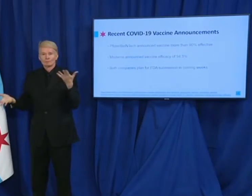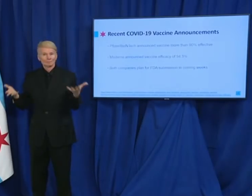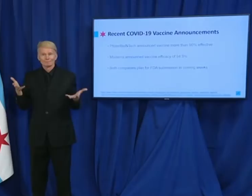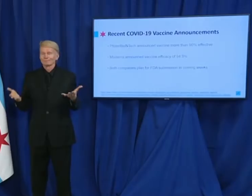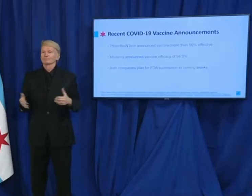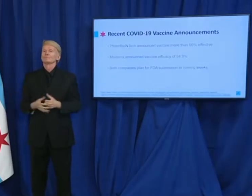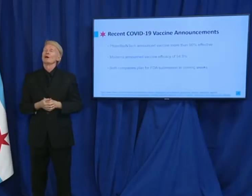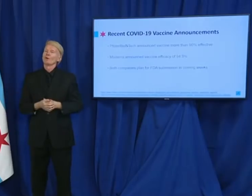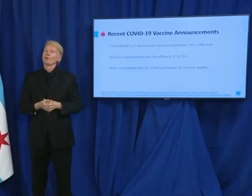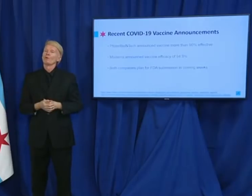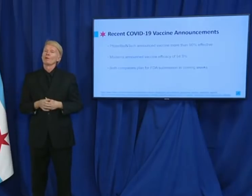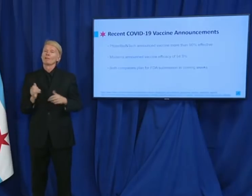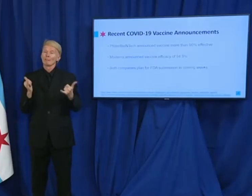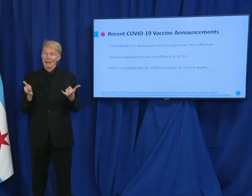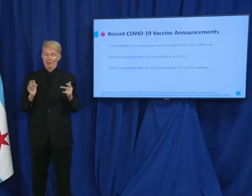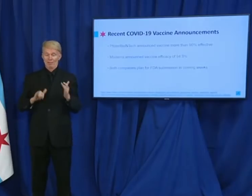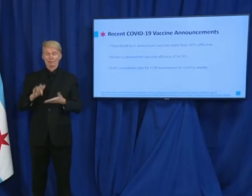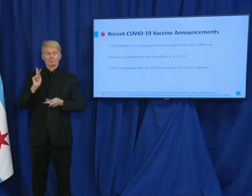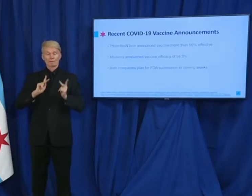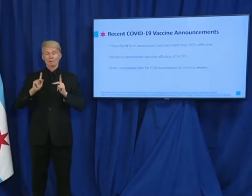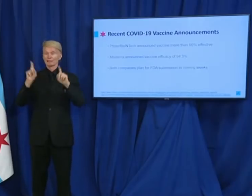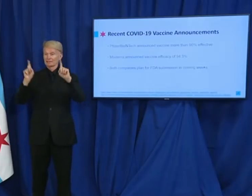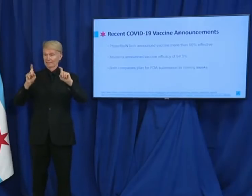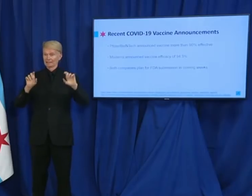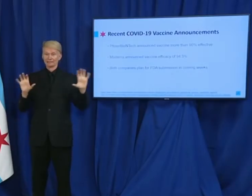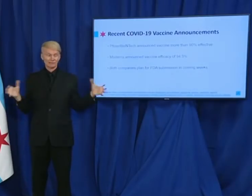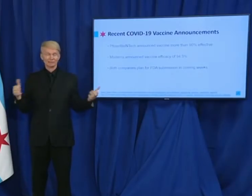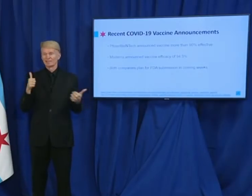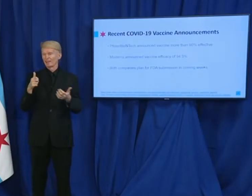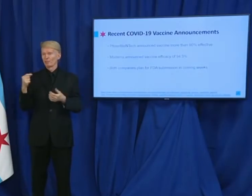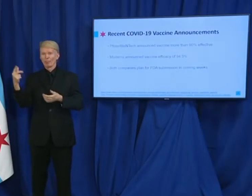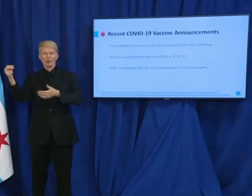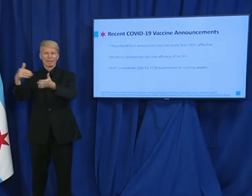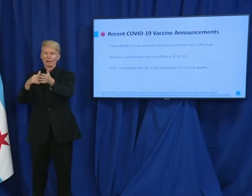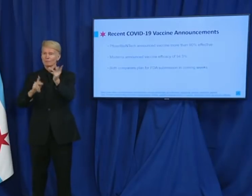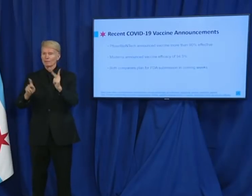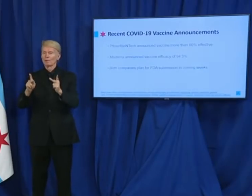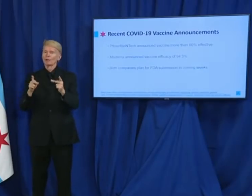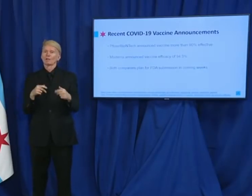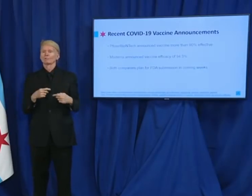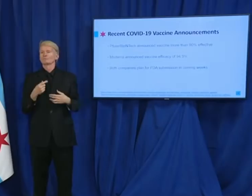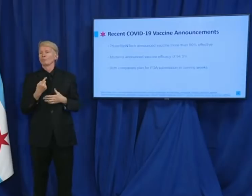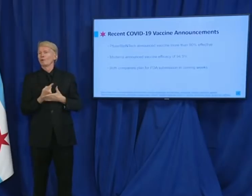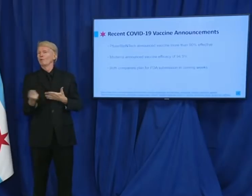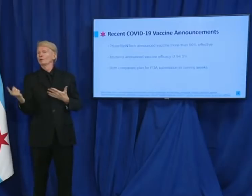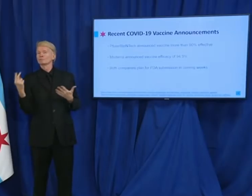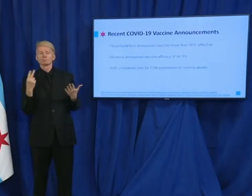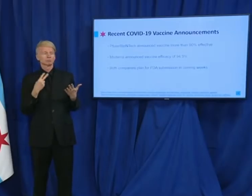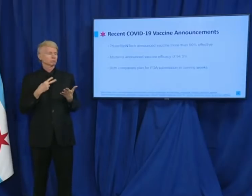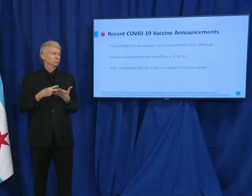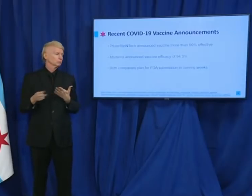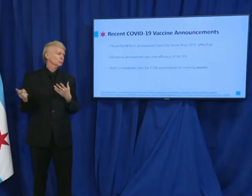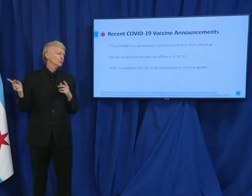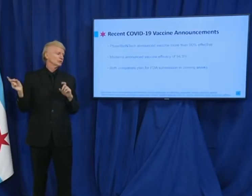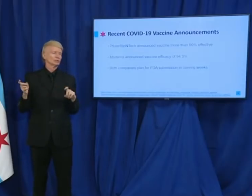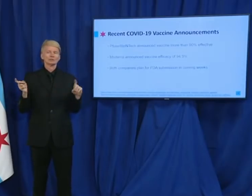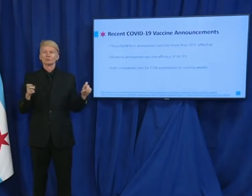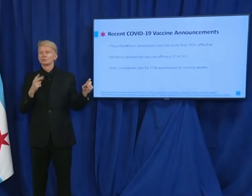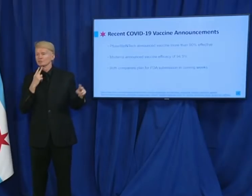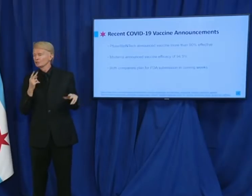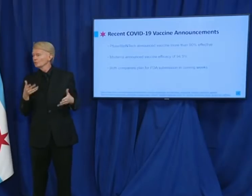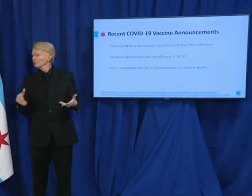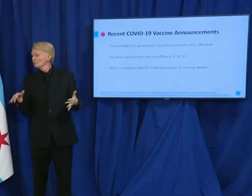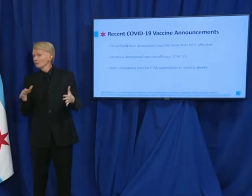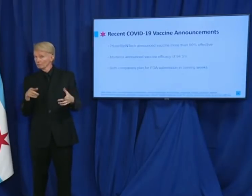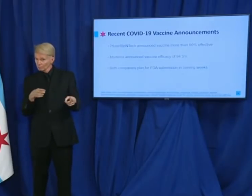thousands of people then go about living their lives, and we wait to see who gets